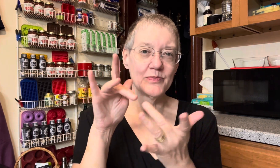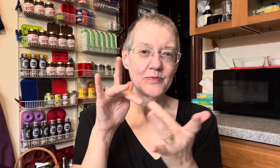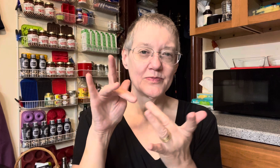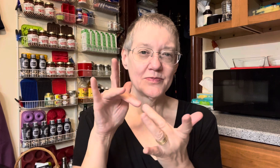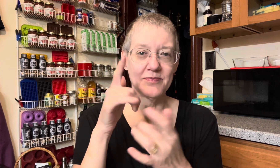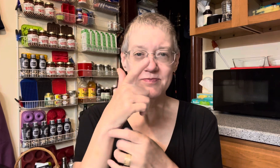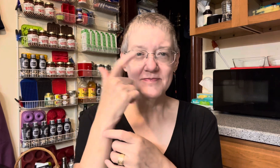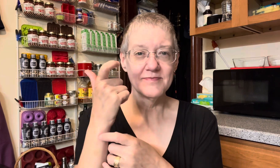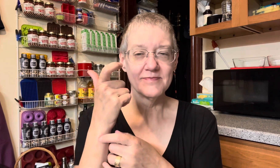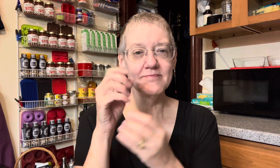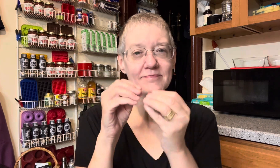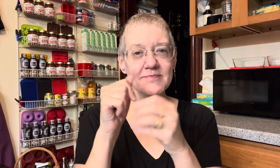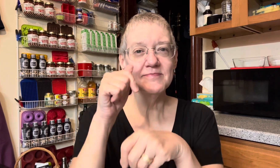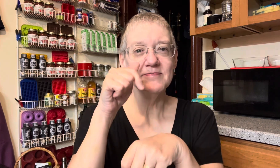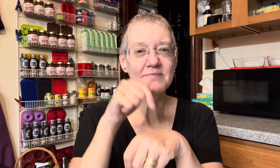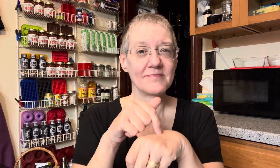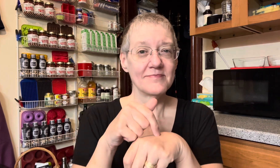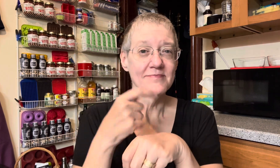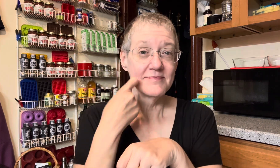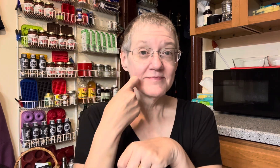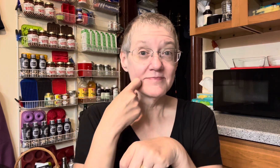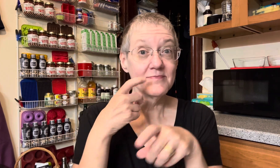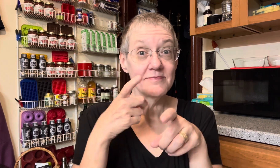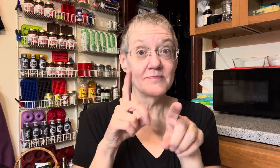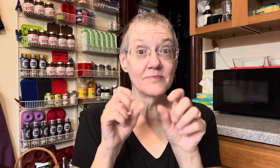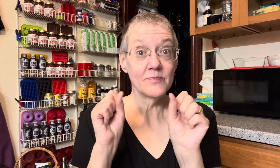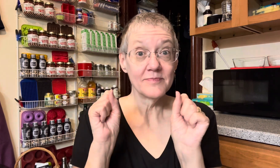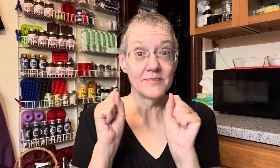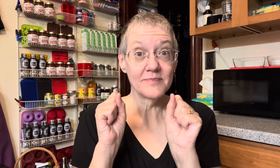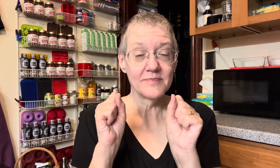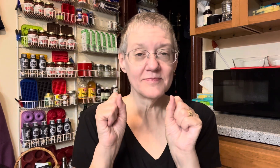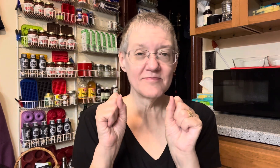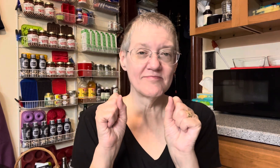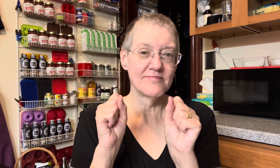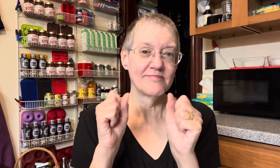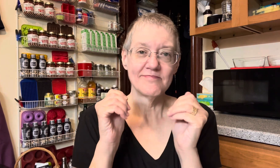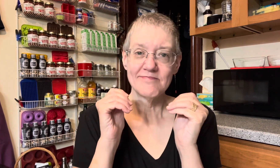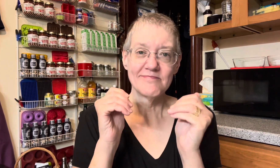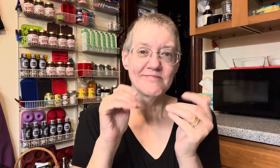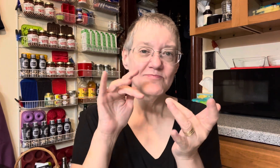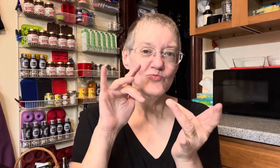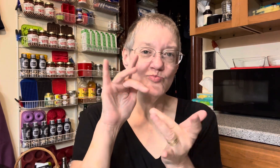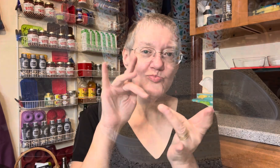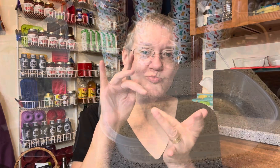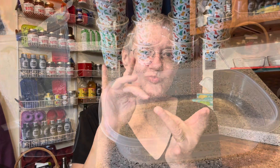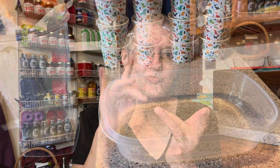I recently roasted more red peppers, and I went ahead and blended them up, since during the winter I've been putting them into soups.